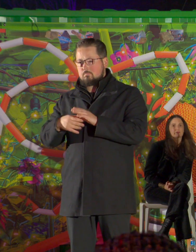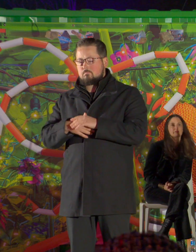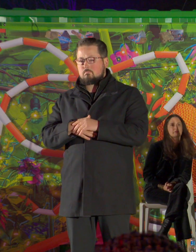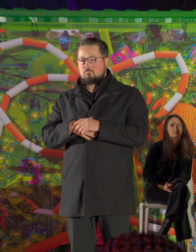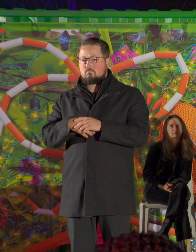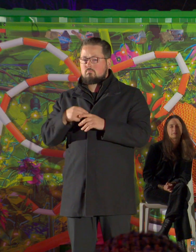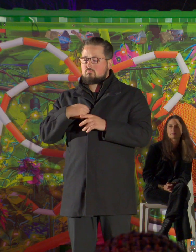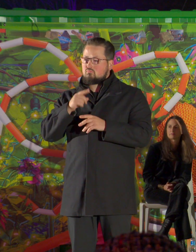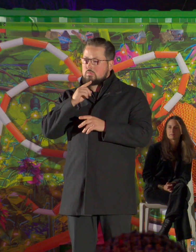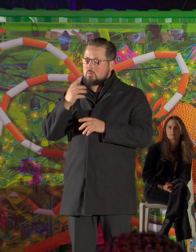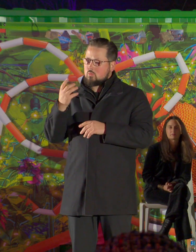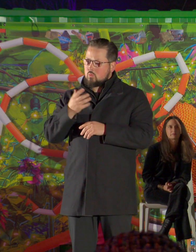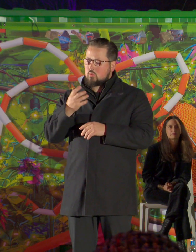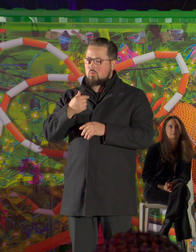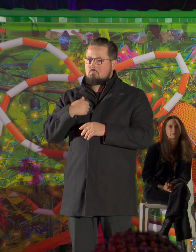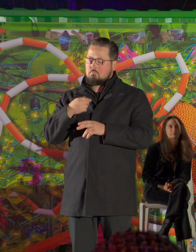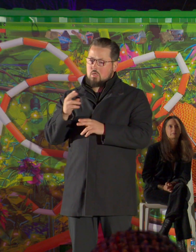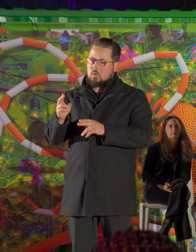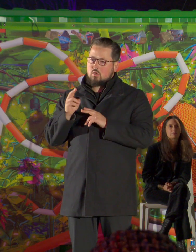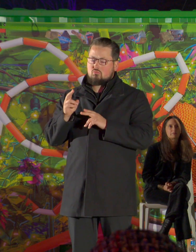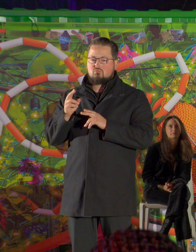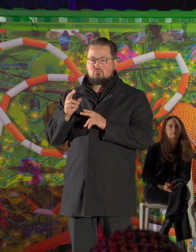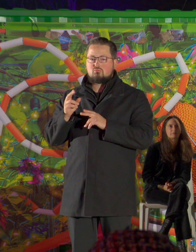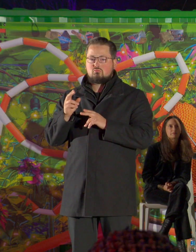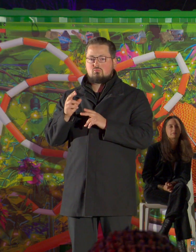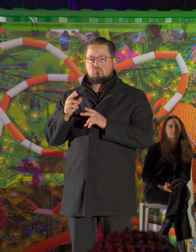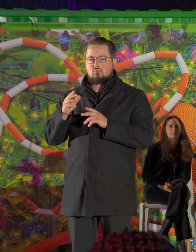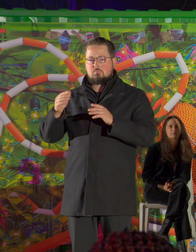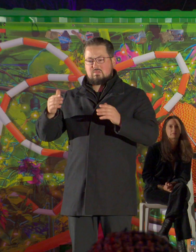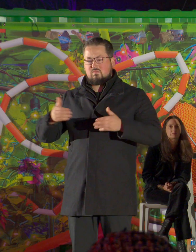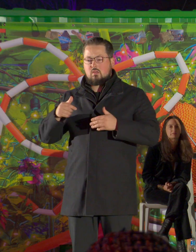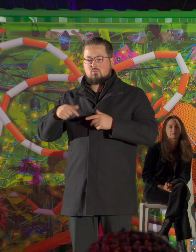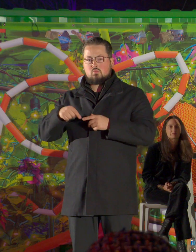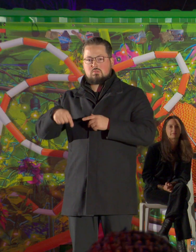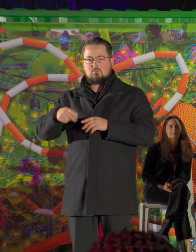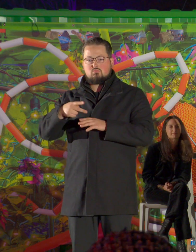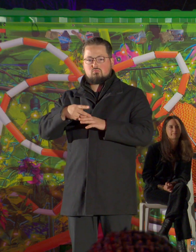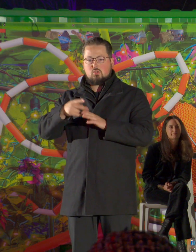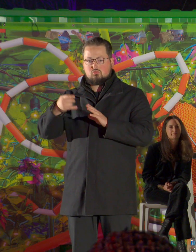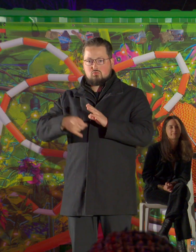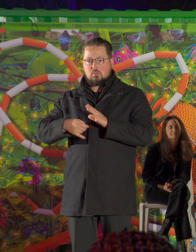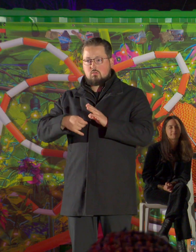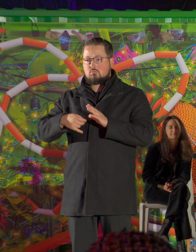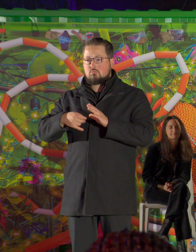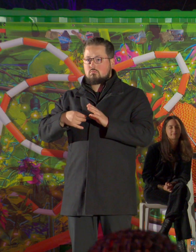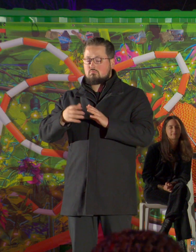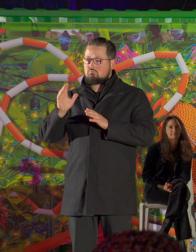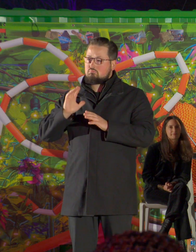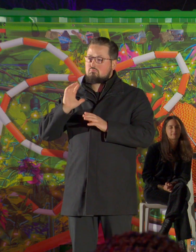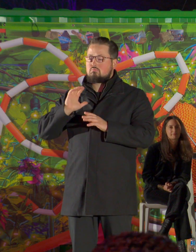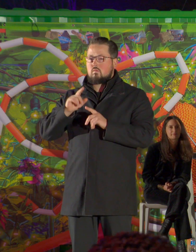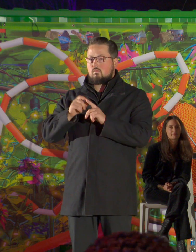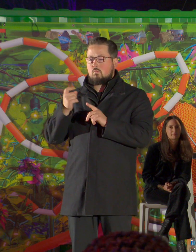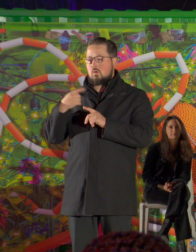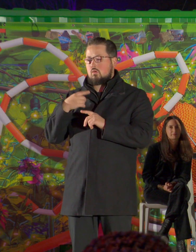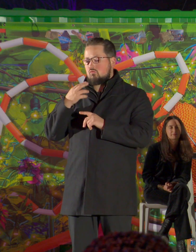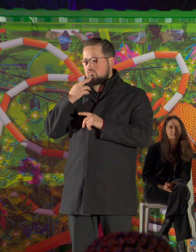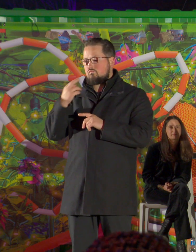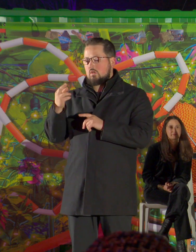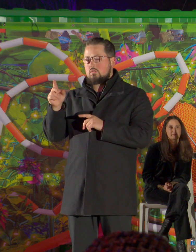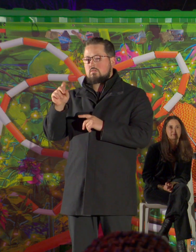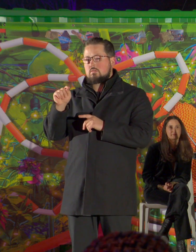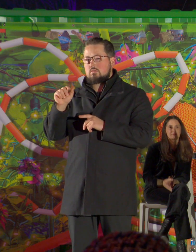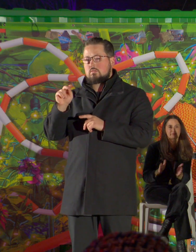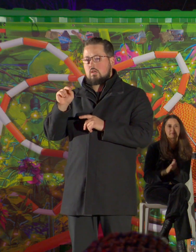I am honored to be invited to do this project long time ago from a good friend, Tanya Miller